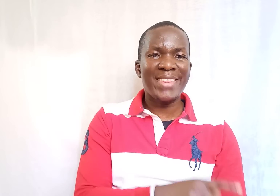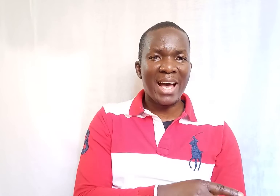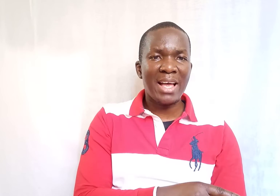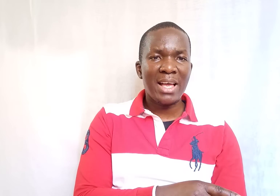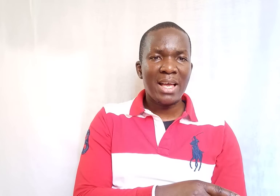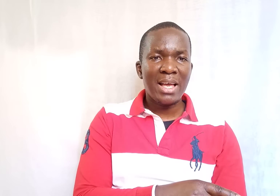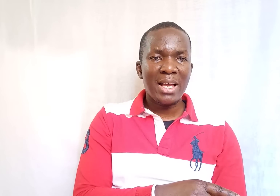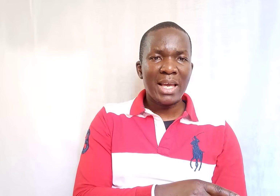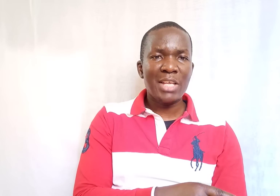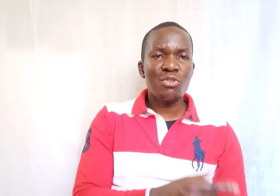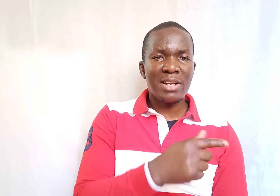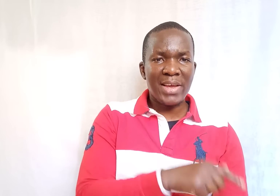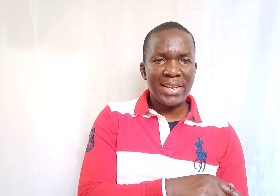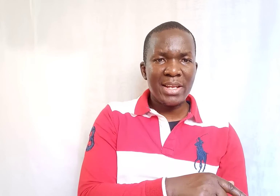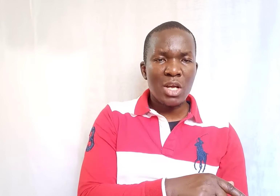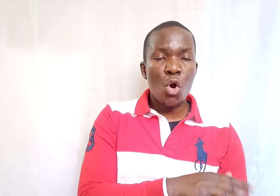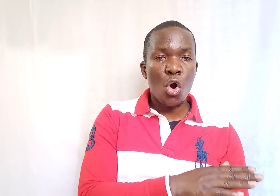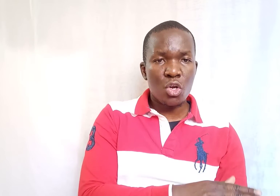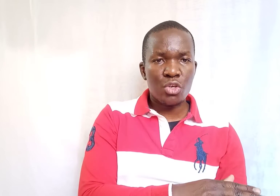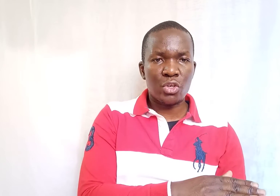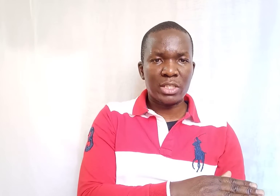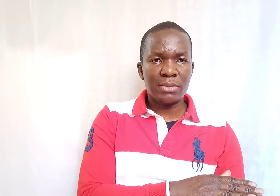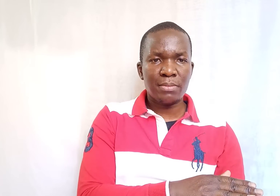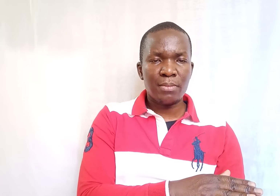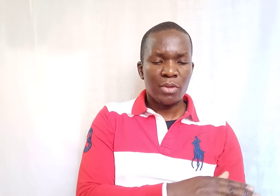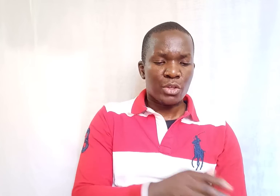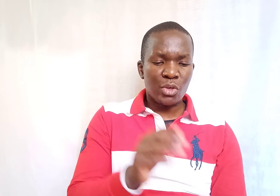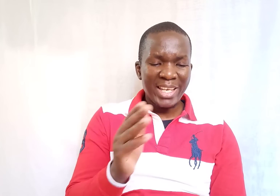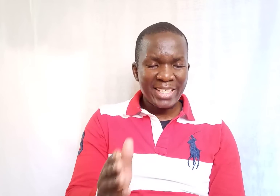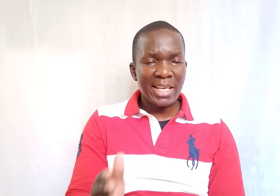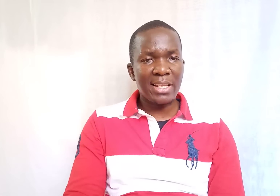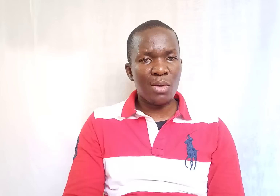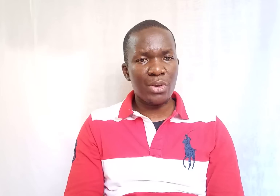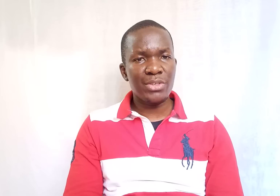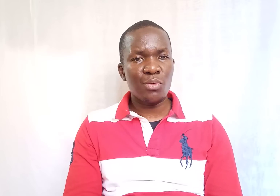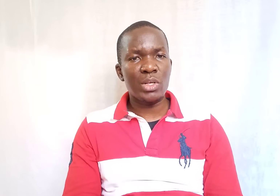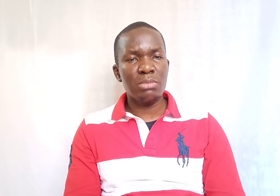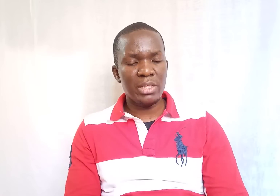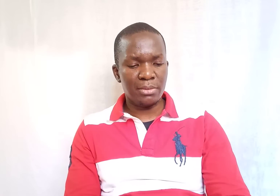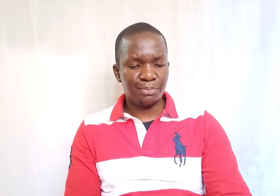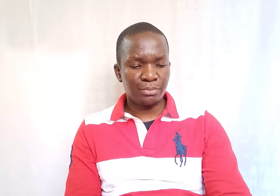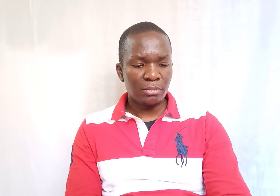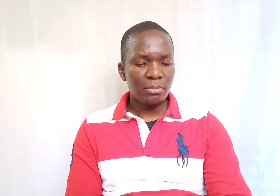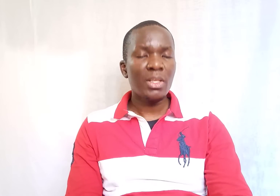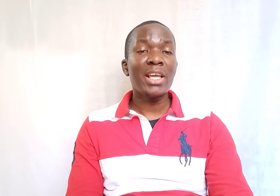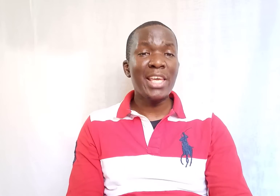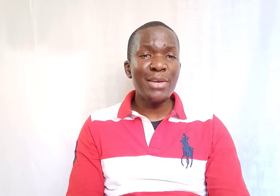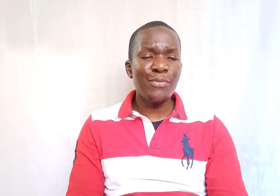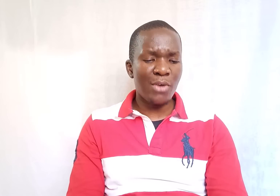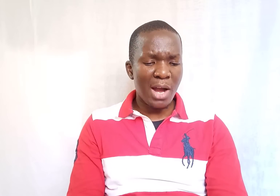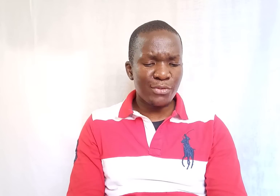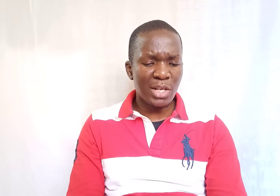whether it will rain or not. So in sign language will be, if